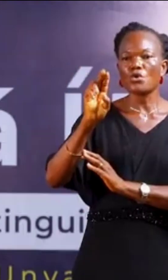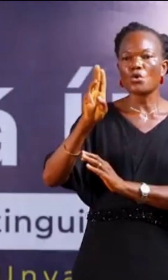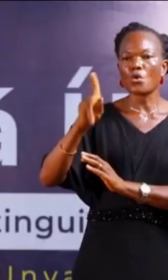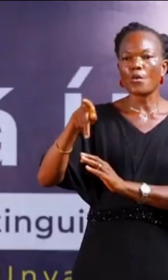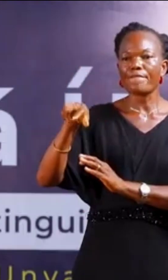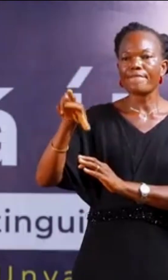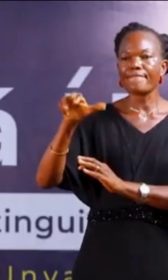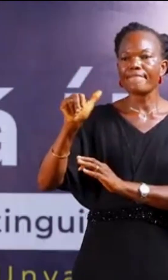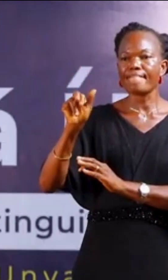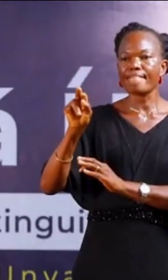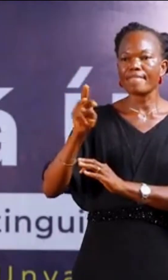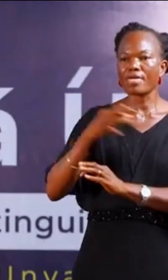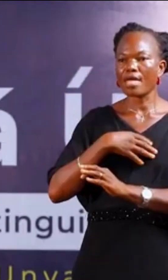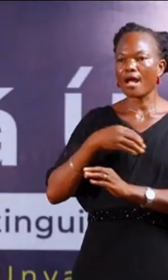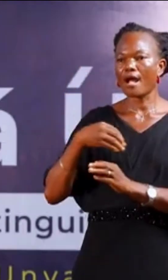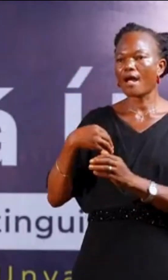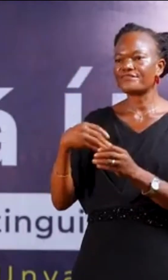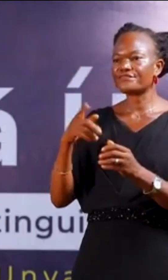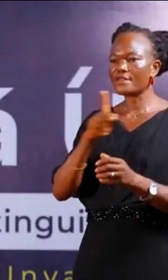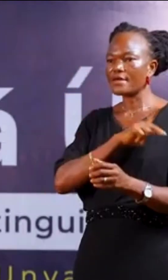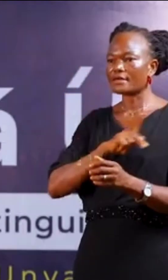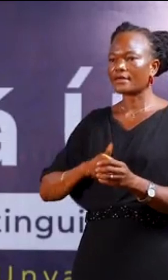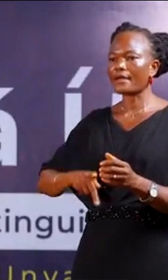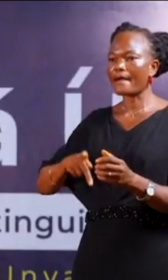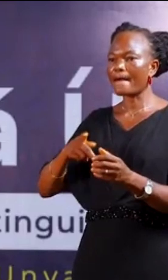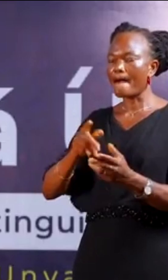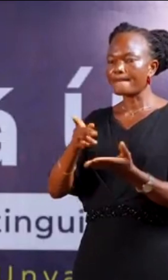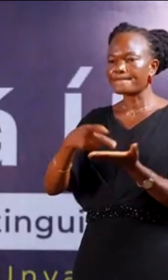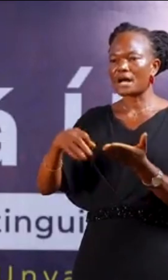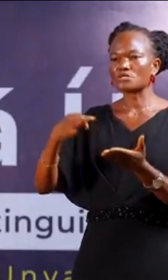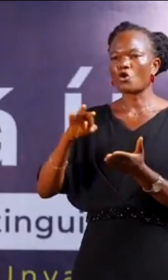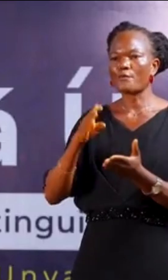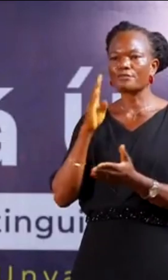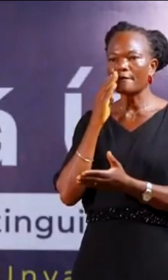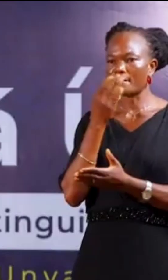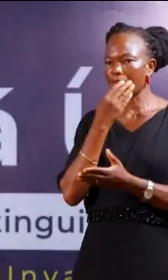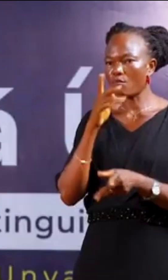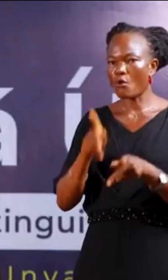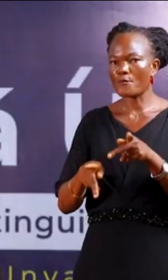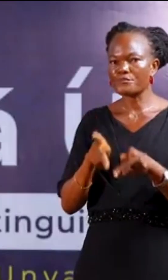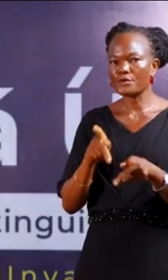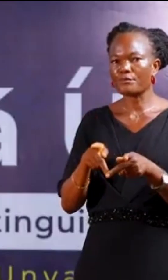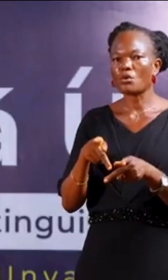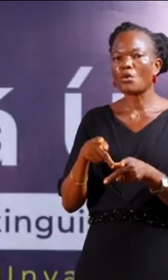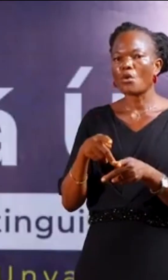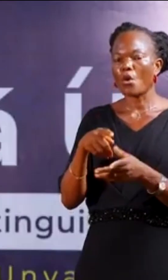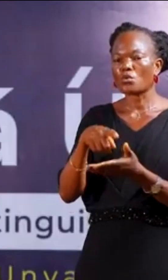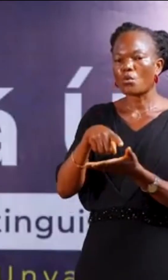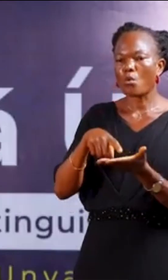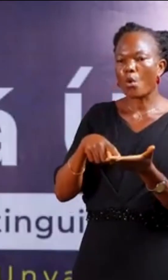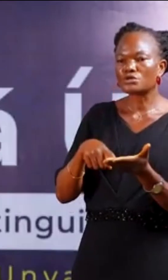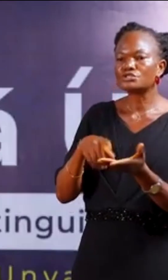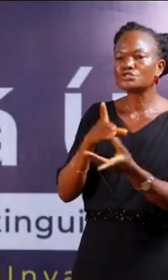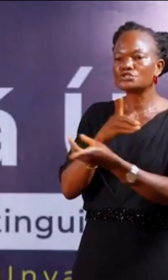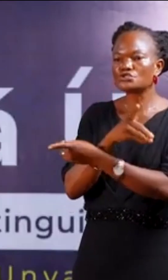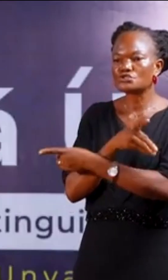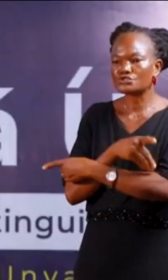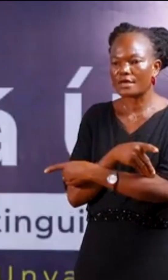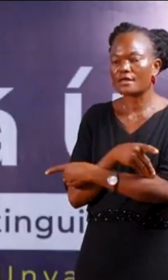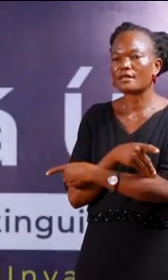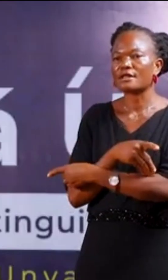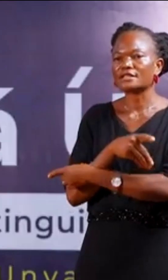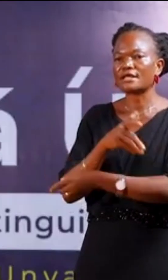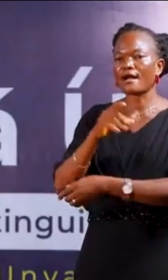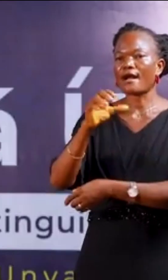well as the impact of the Igbo people on the Atlantic